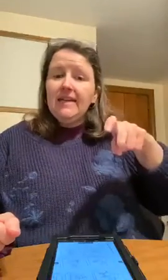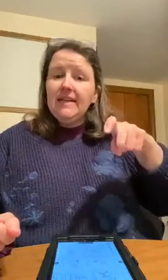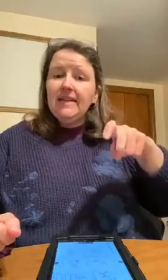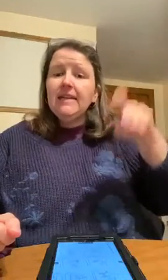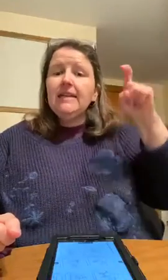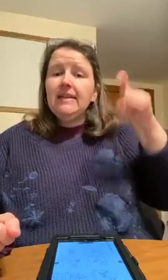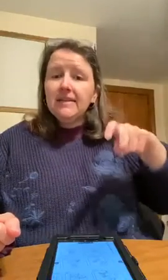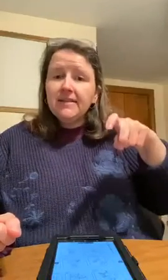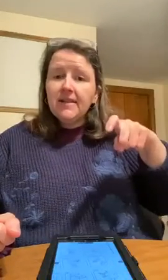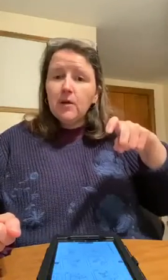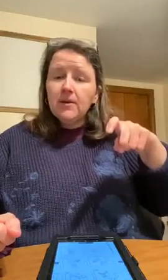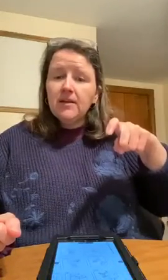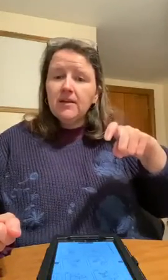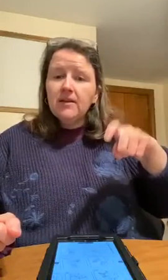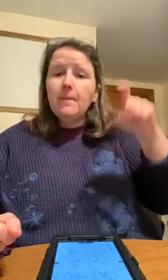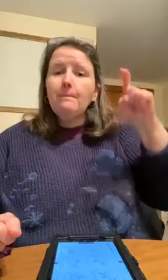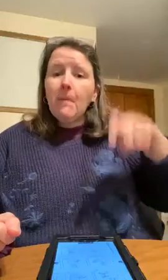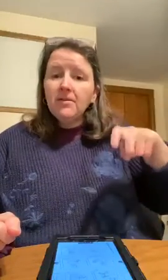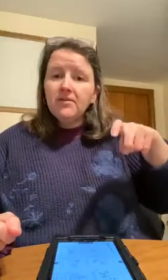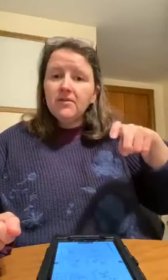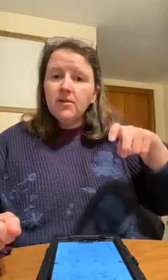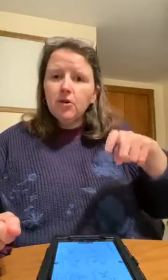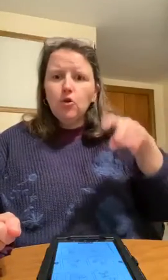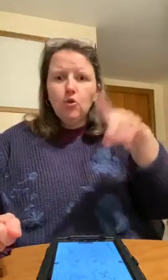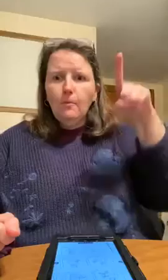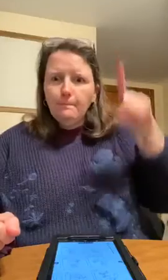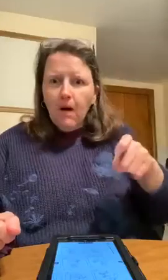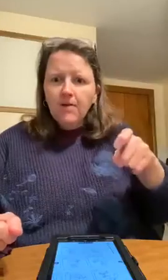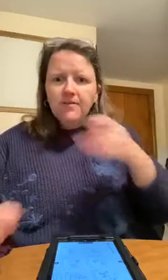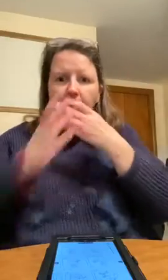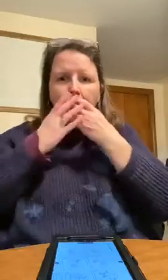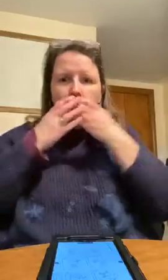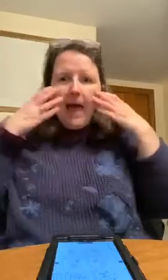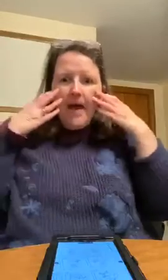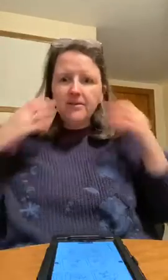Need, necessary, must. You must have a mask.